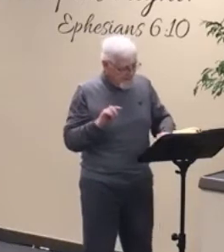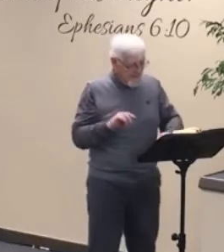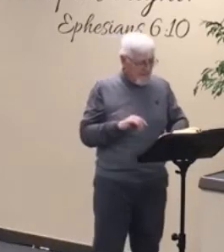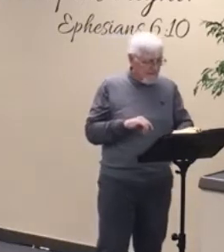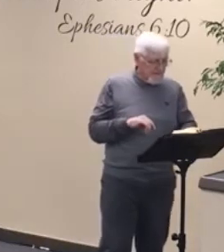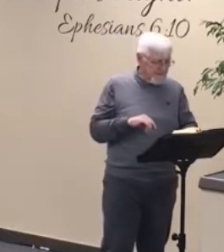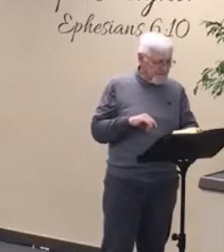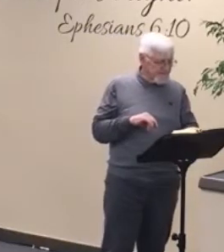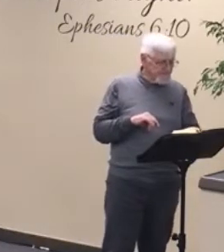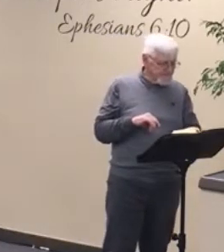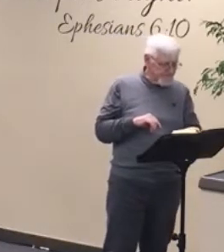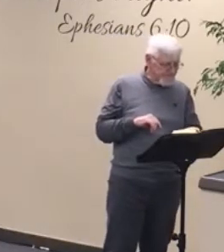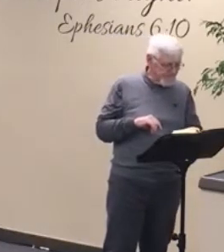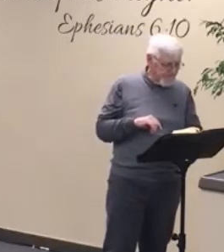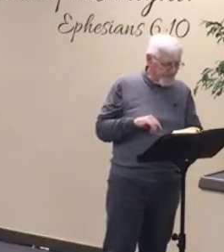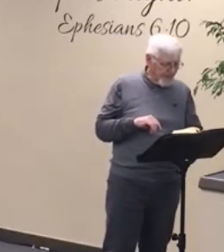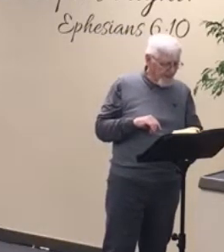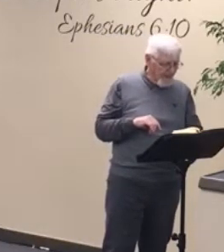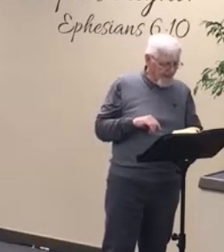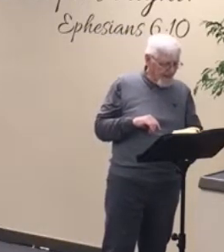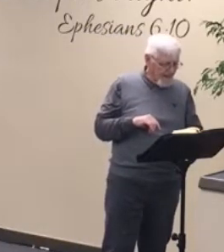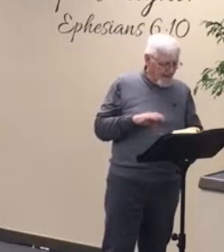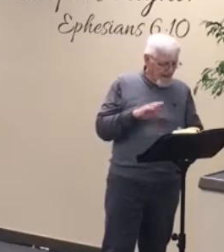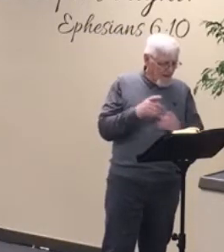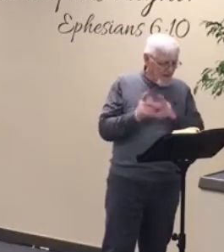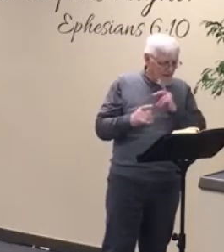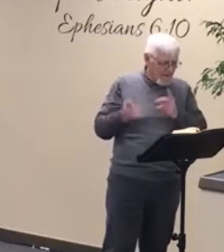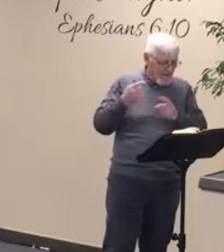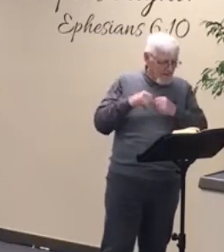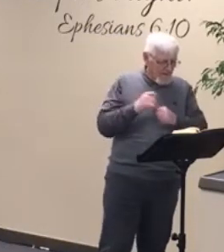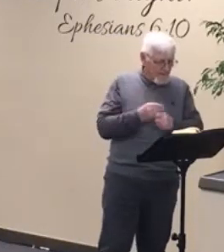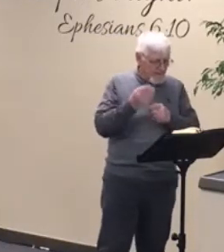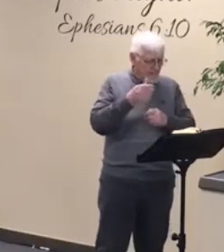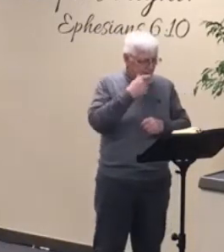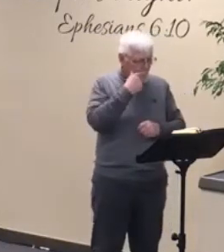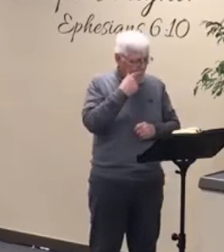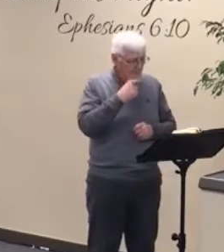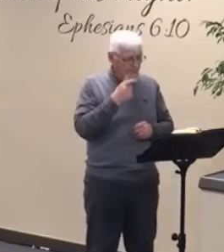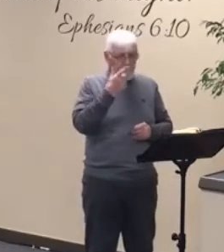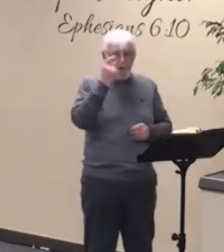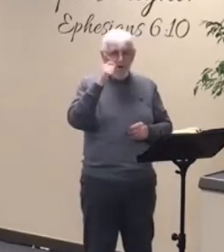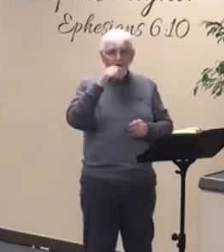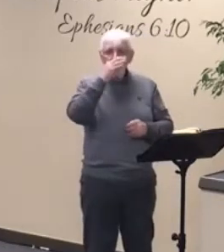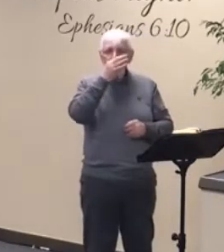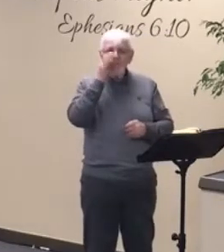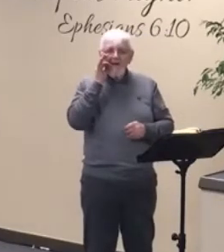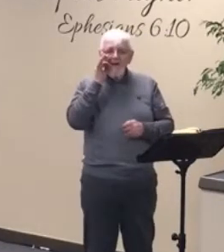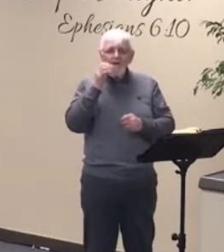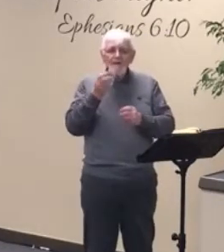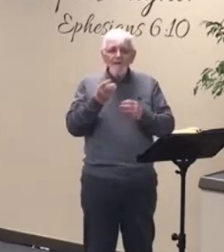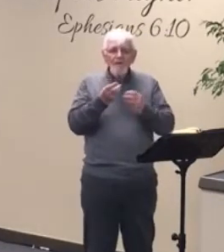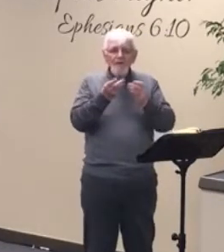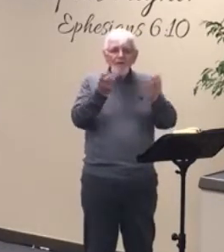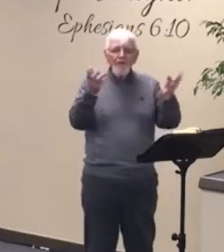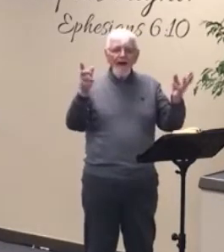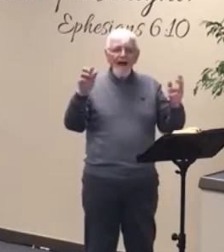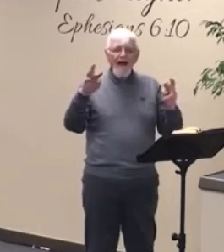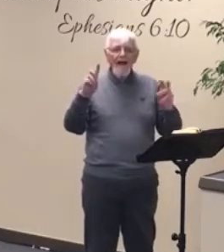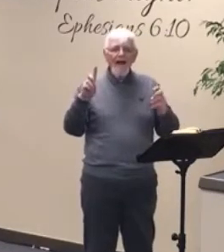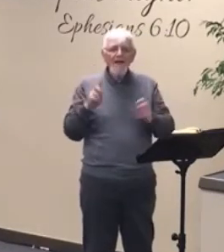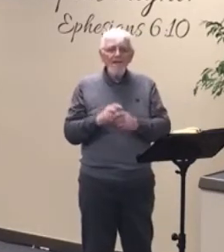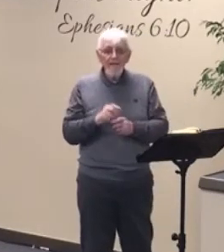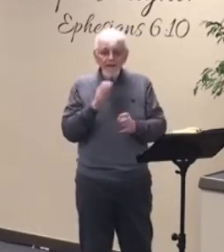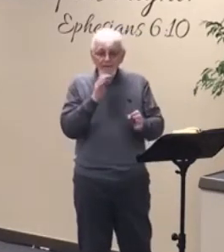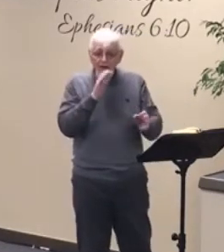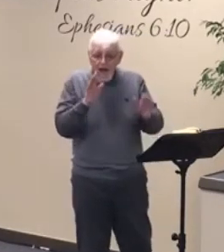Joseph for to buy corn because that the famine was so sore in the land. You know what God will do in a man's life when he's not humble?